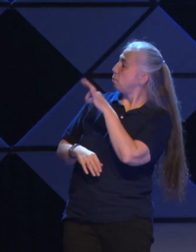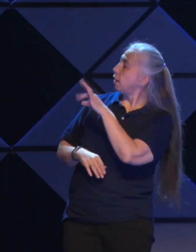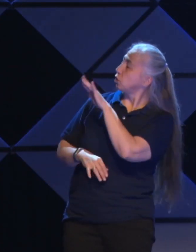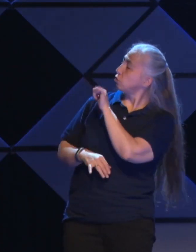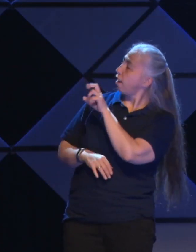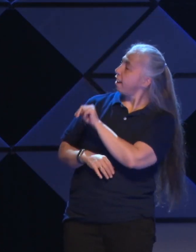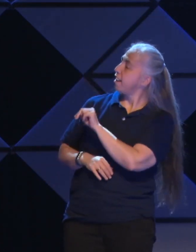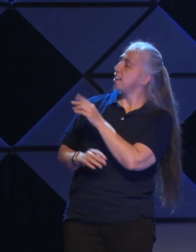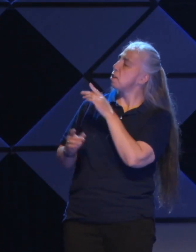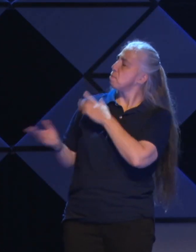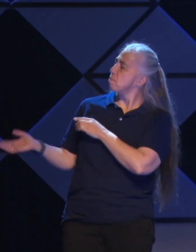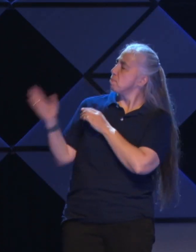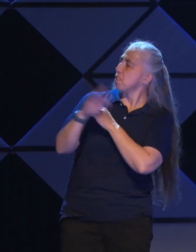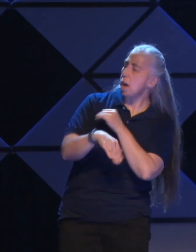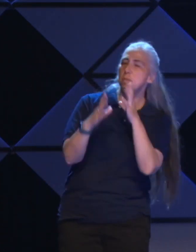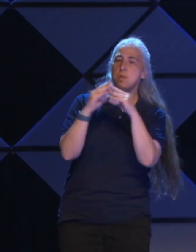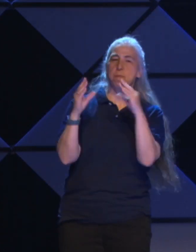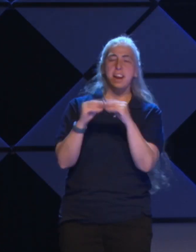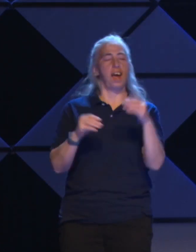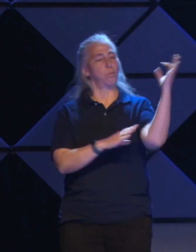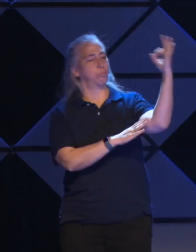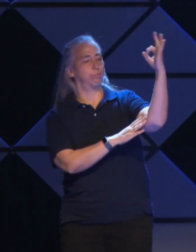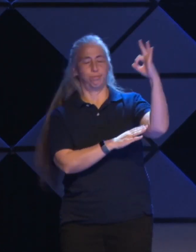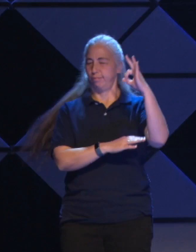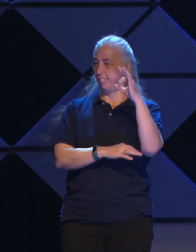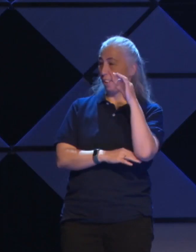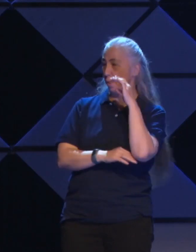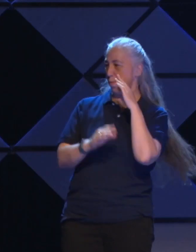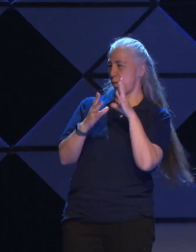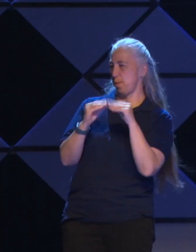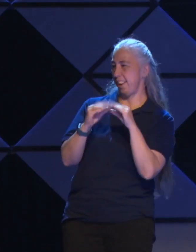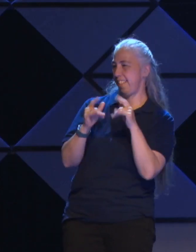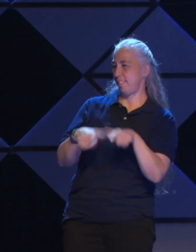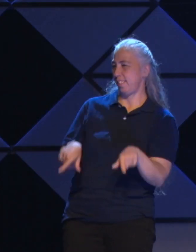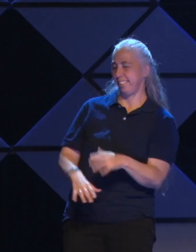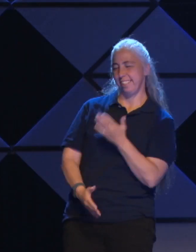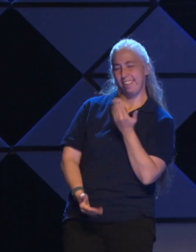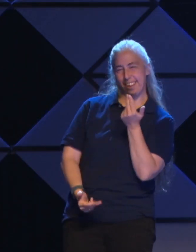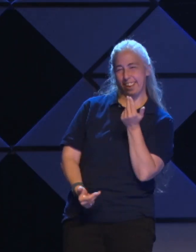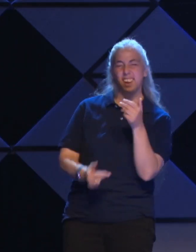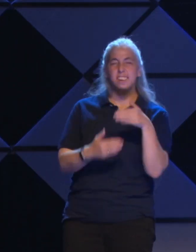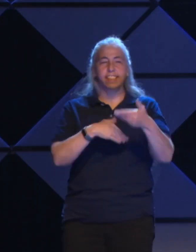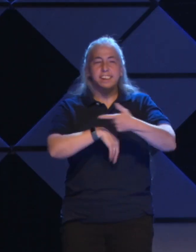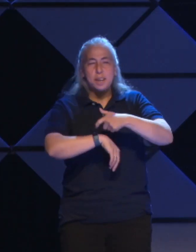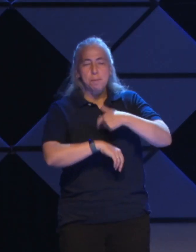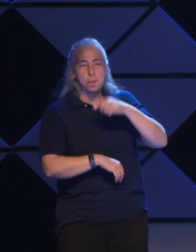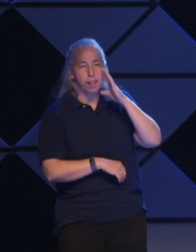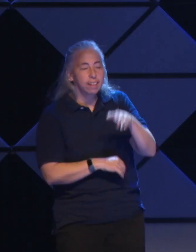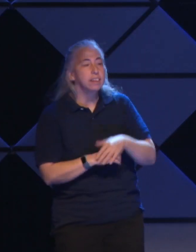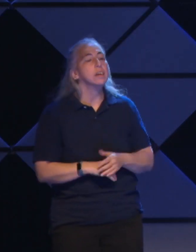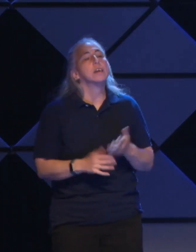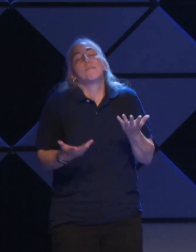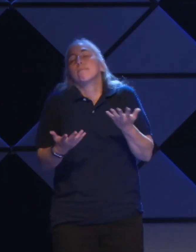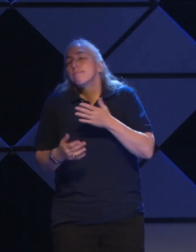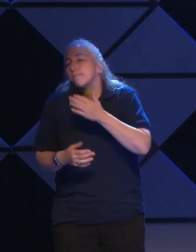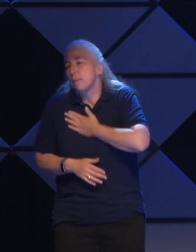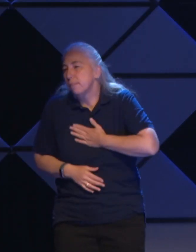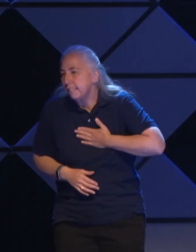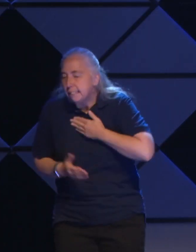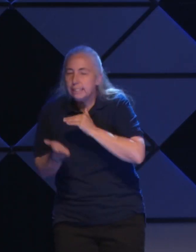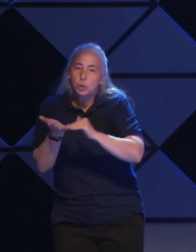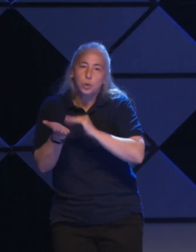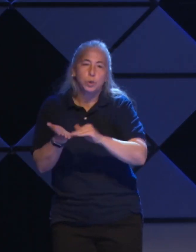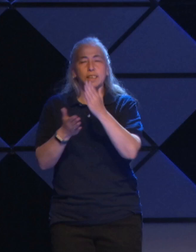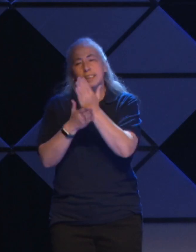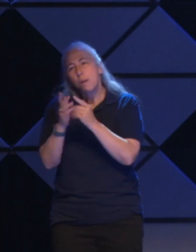will do next time, by the way. Okay? So if I will mess up some words or something like that, bear with